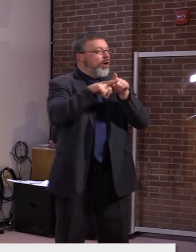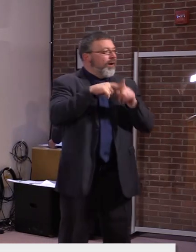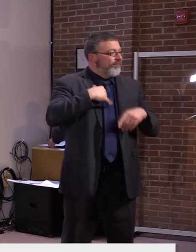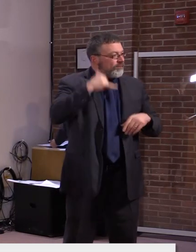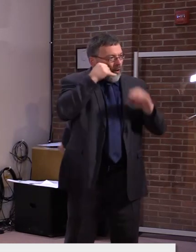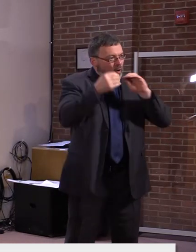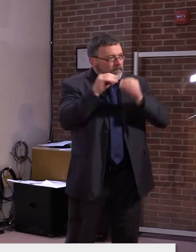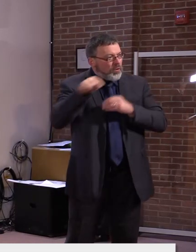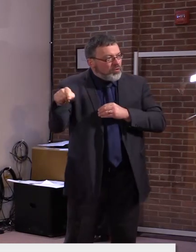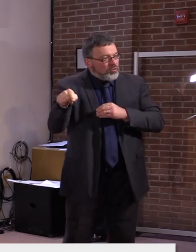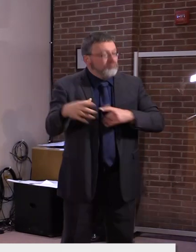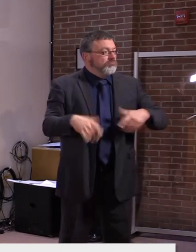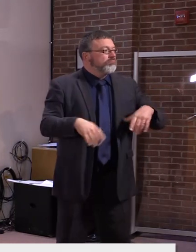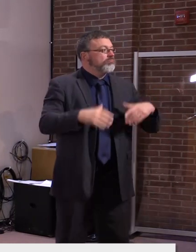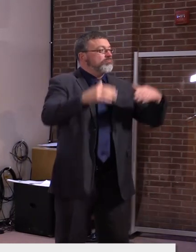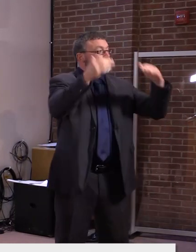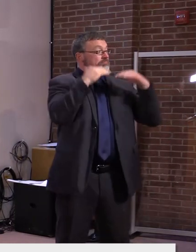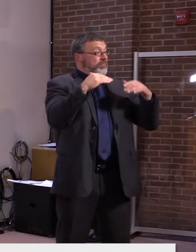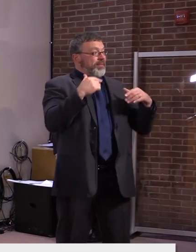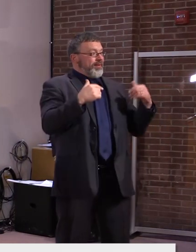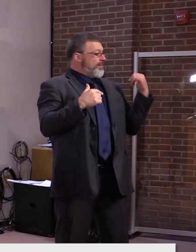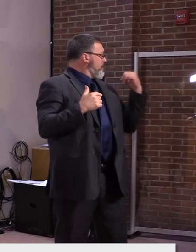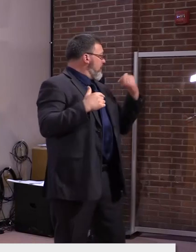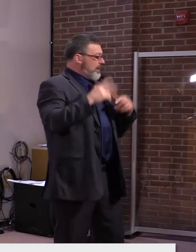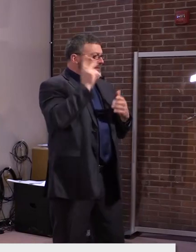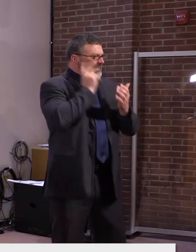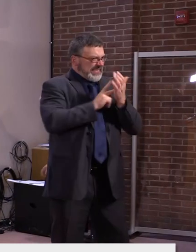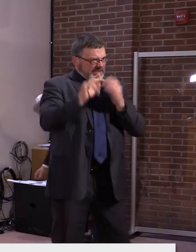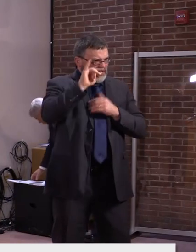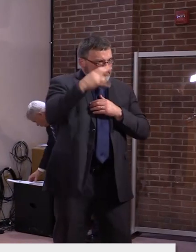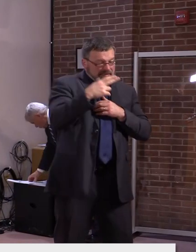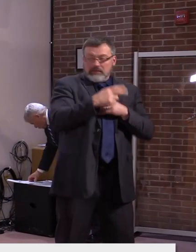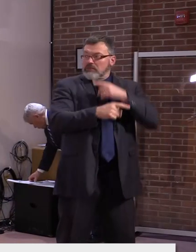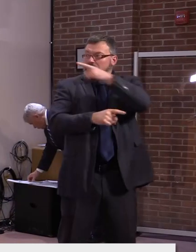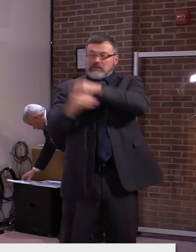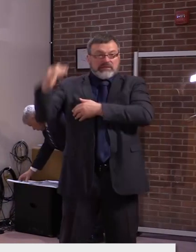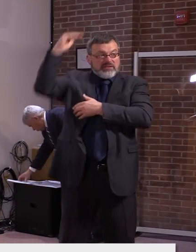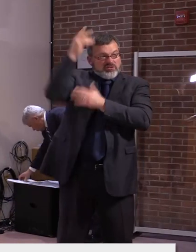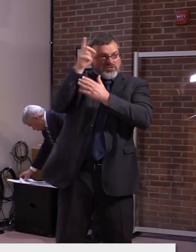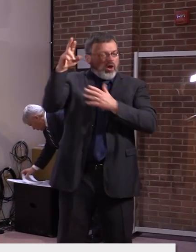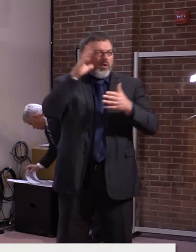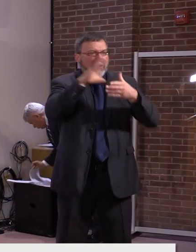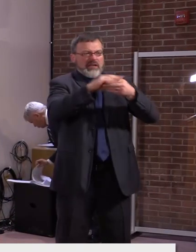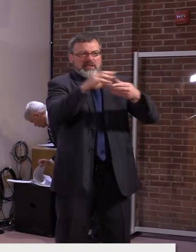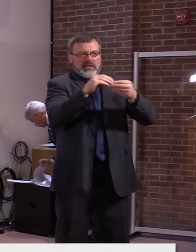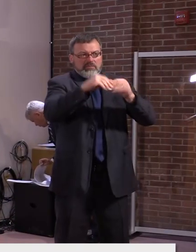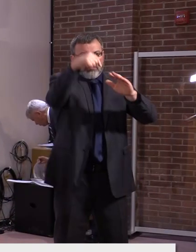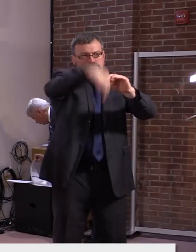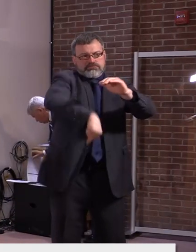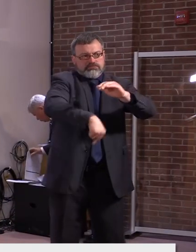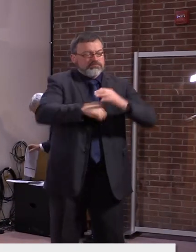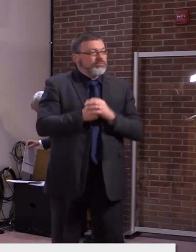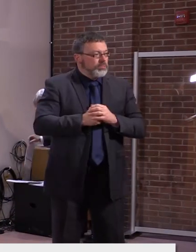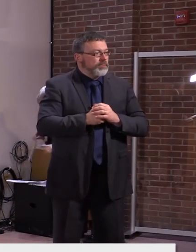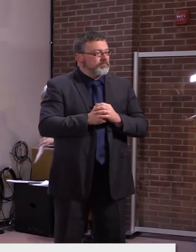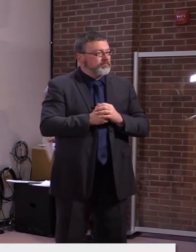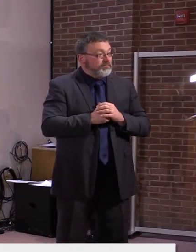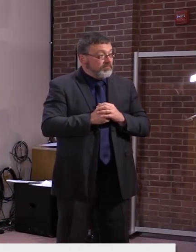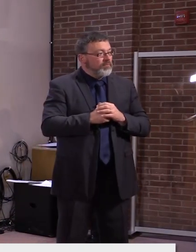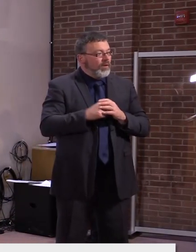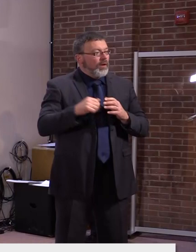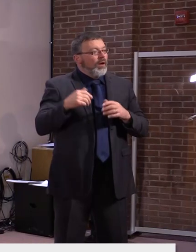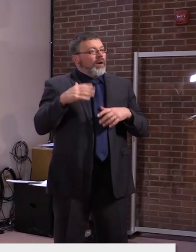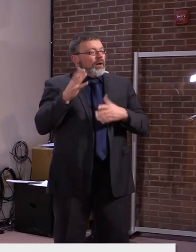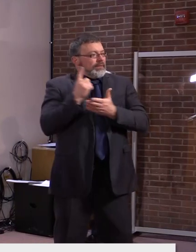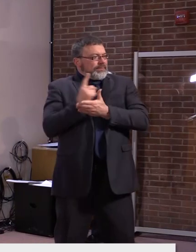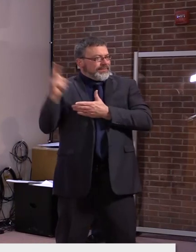minutes. As we discussed last week, it's still up to all of us to help make sure we keep older and